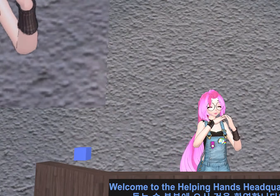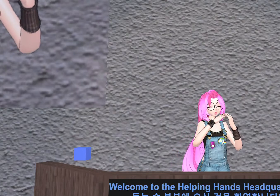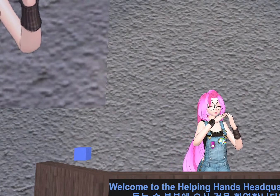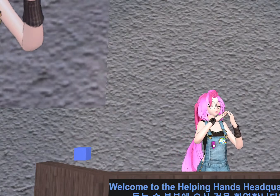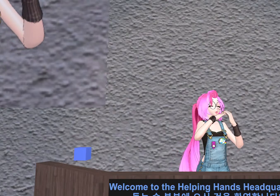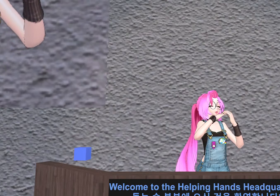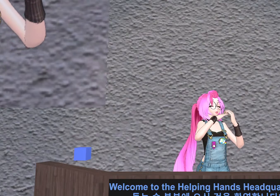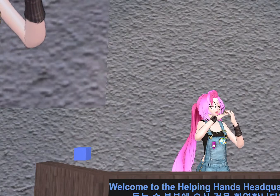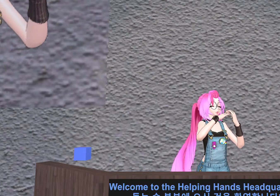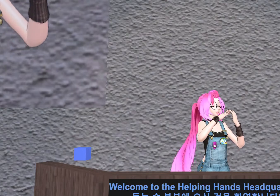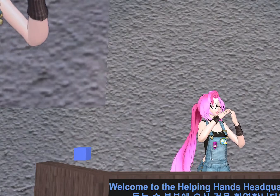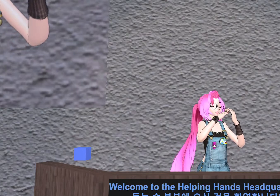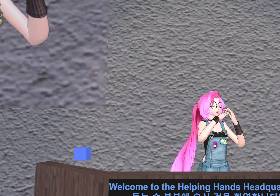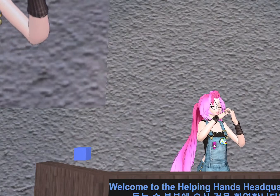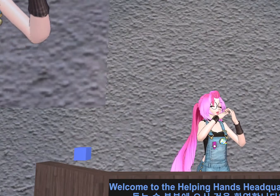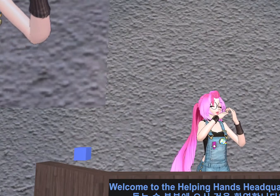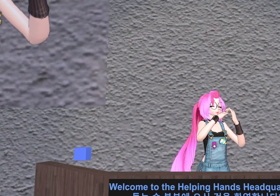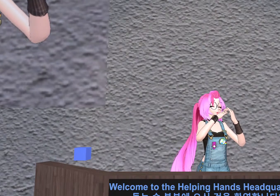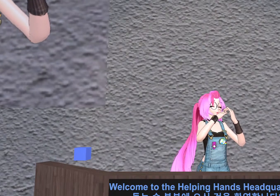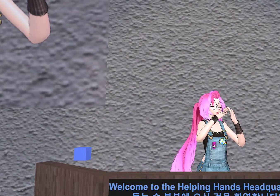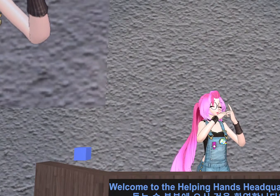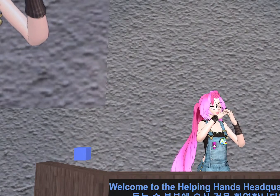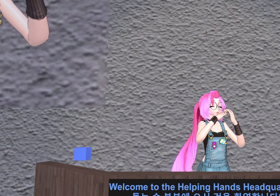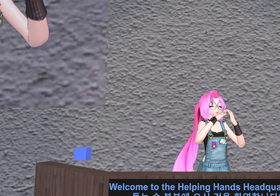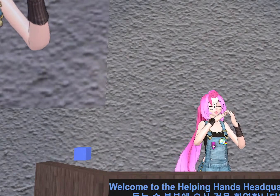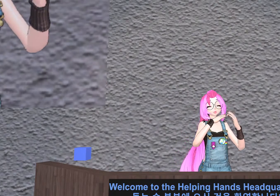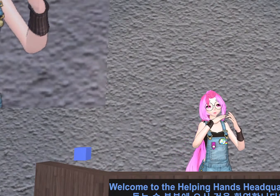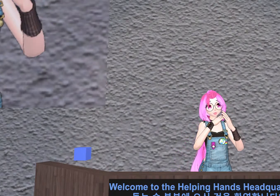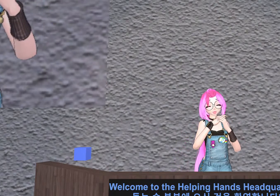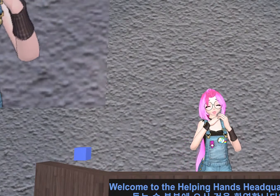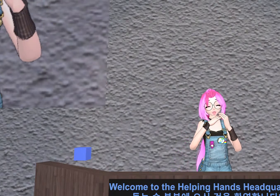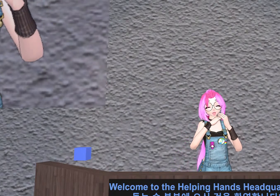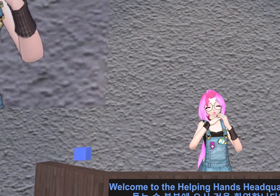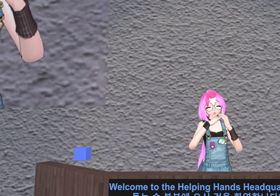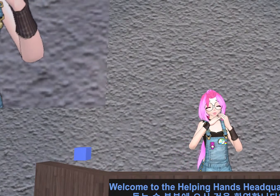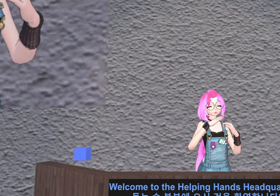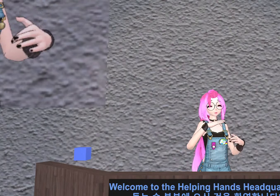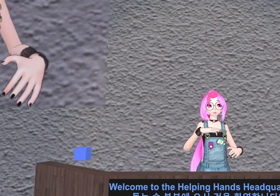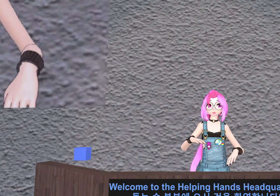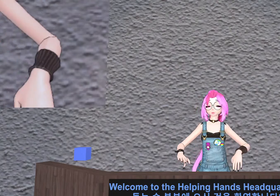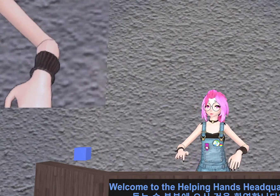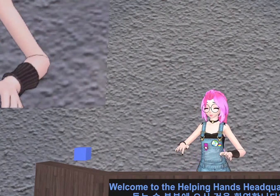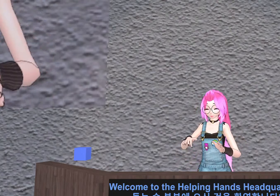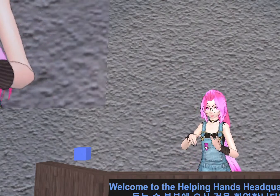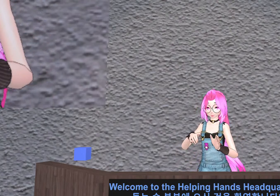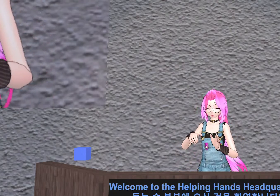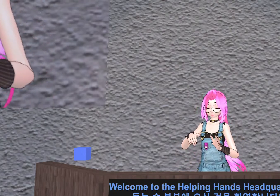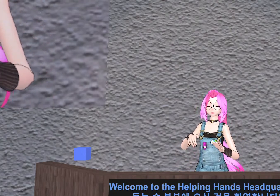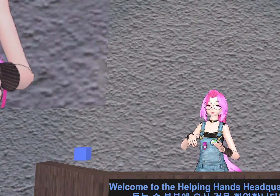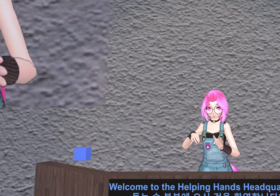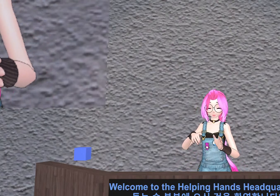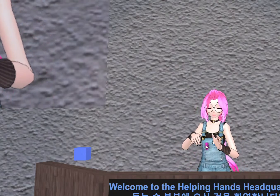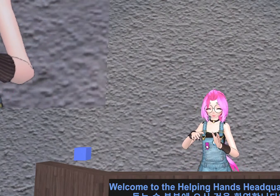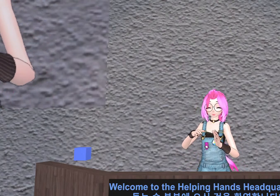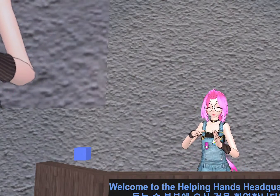Sandwich. Yummy, yummy sandwich. Sandwich. There you go. Signs for